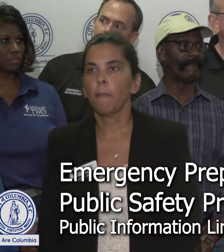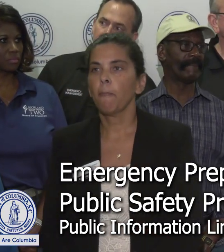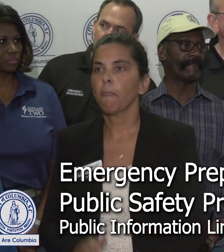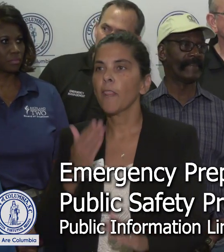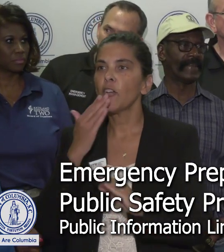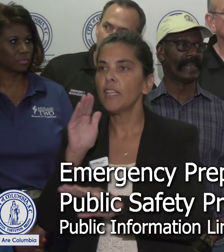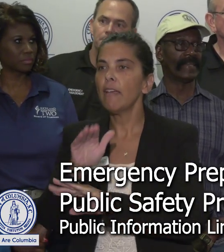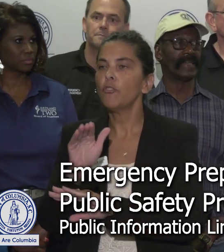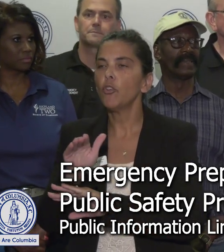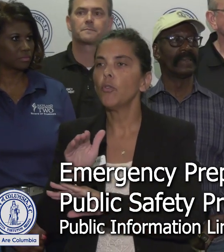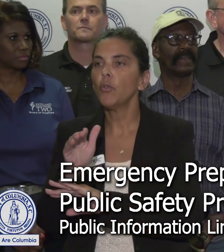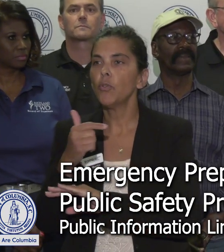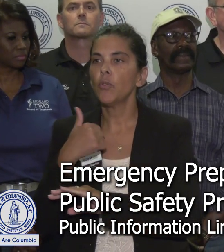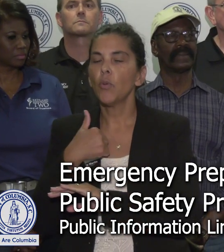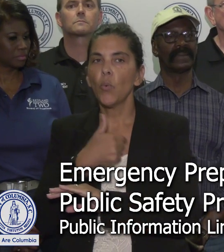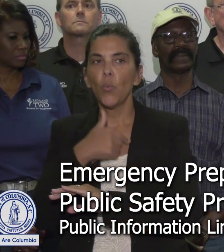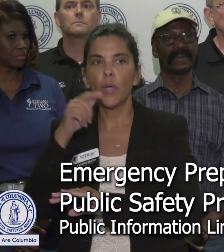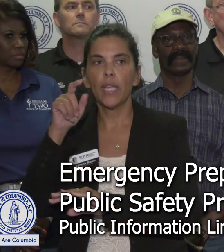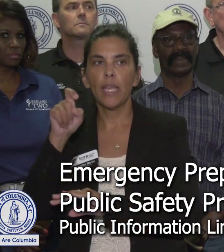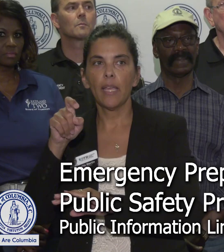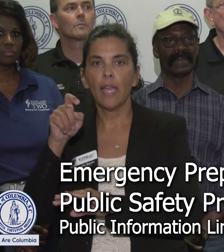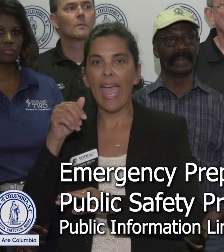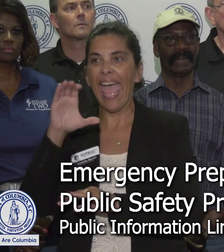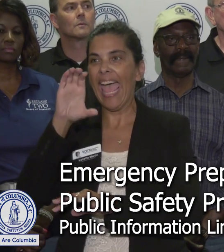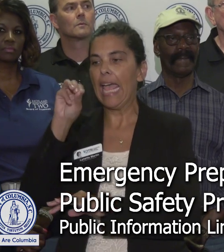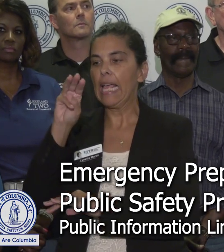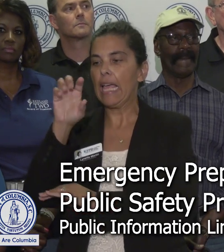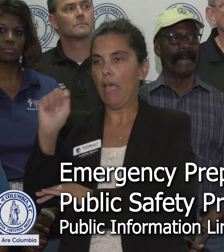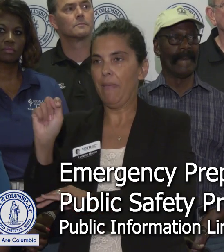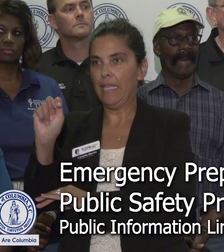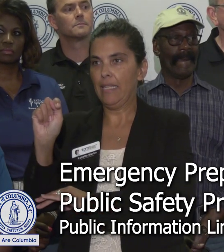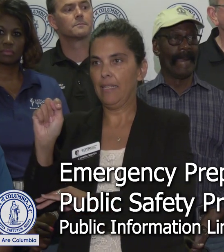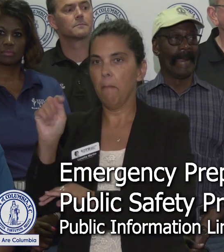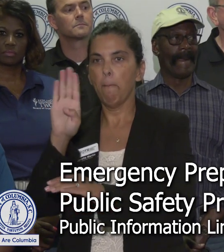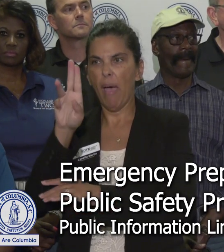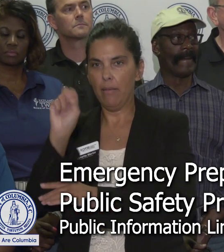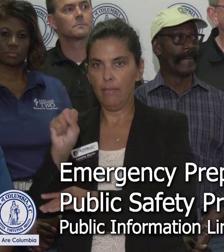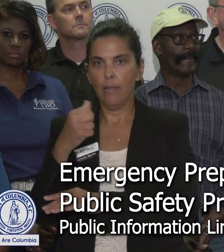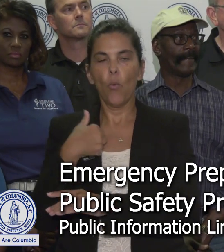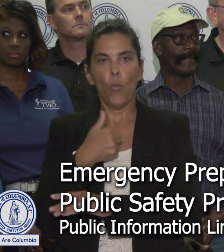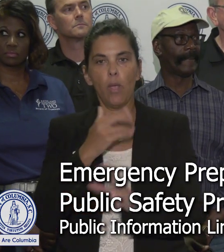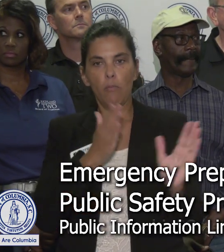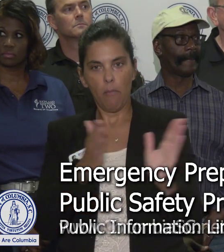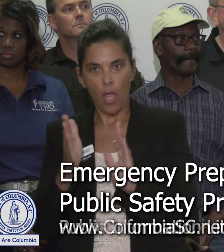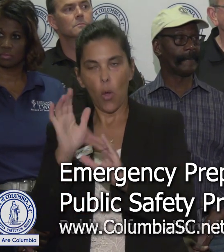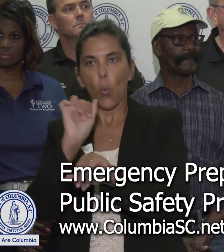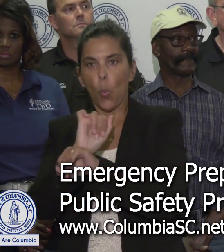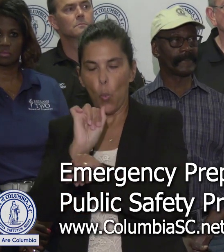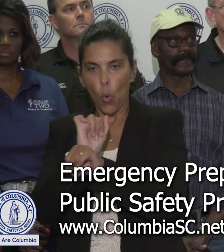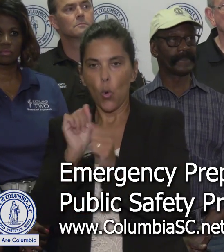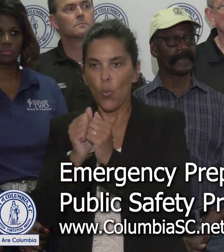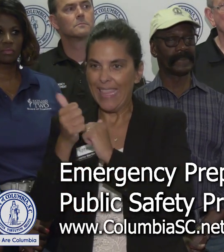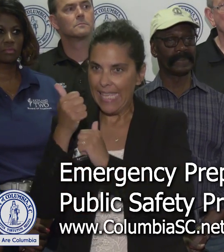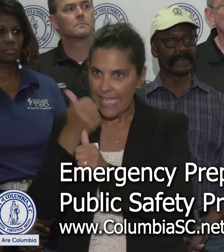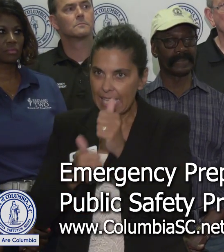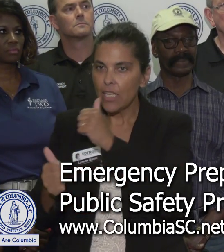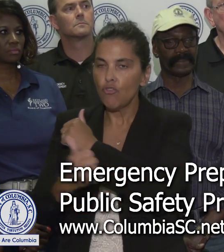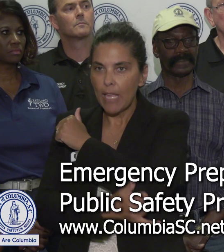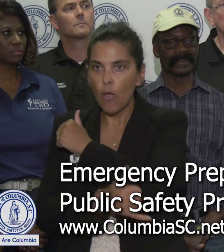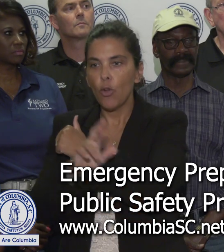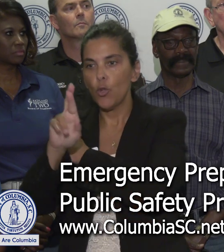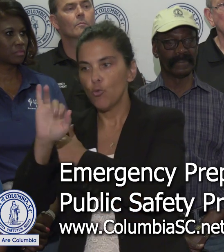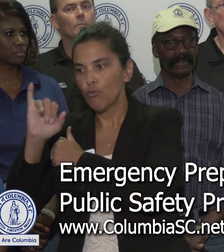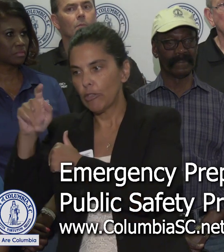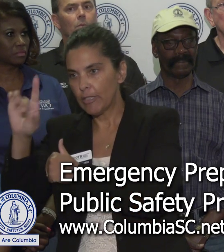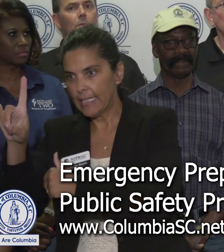Jananda. Good afternoon. We at the Comet, we are prepared to work with each of the counties that we serve, both Richland, Lexington